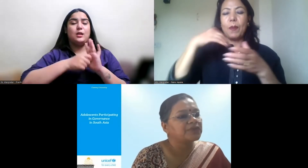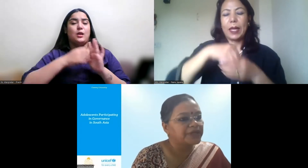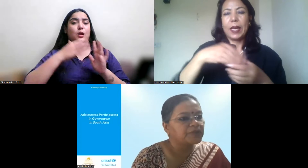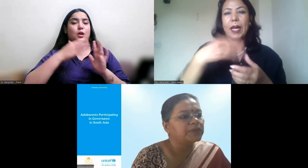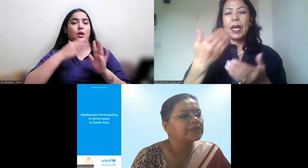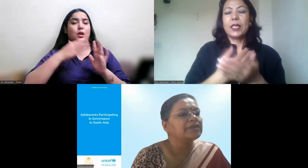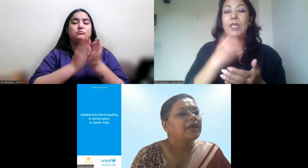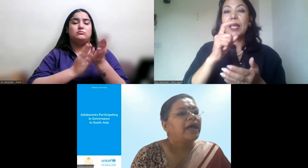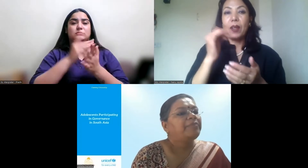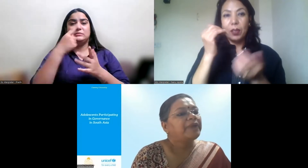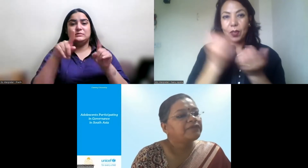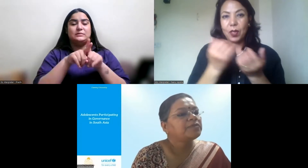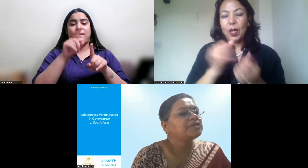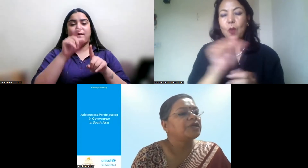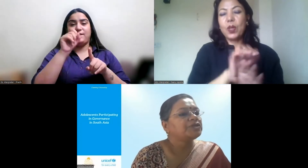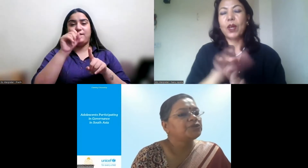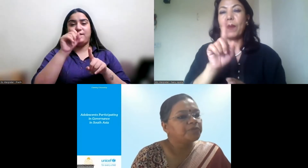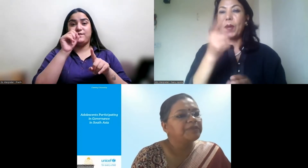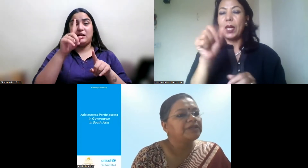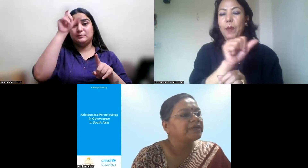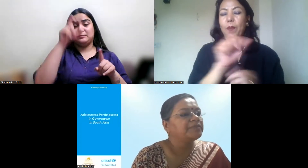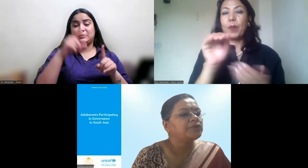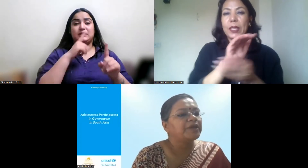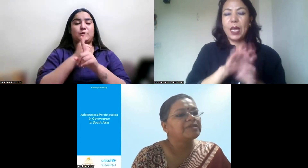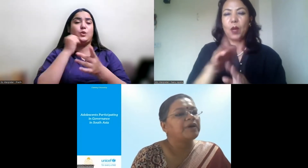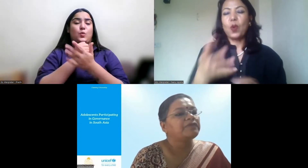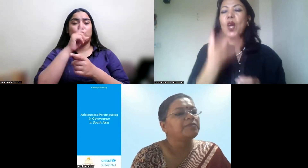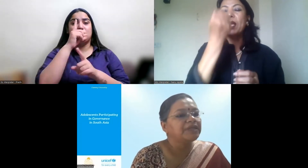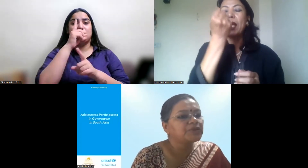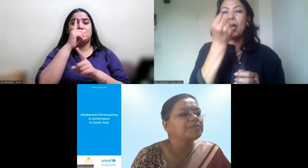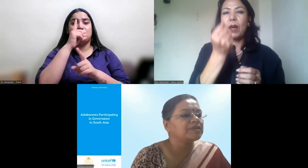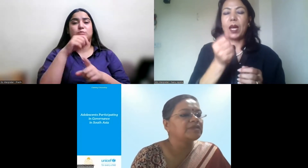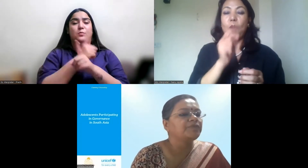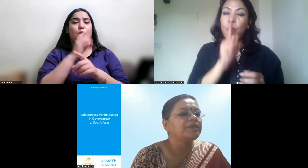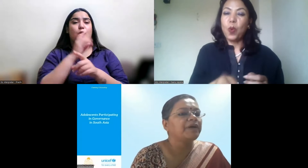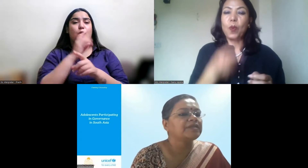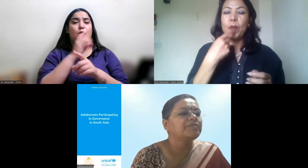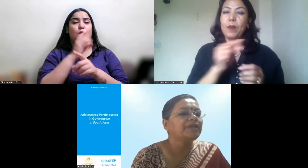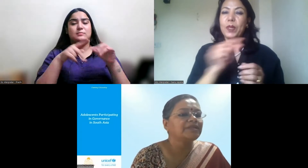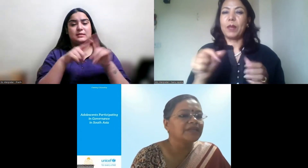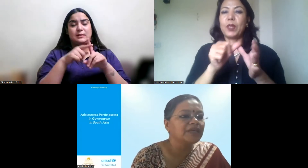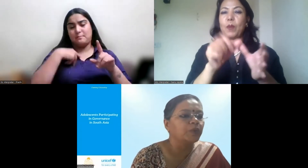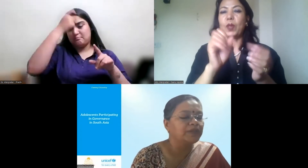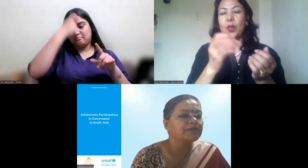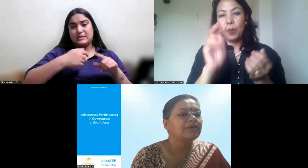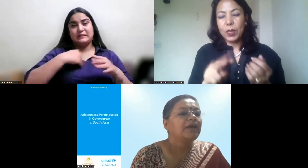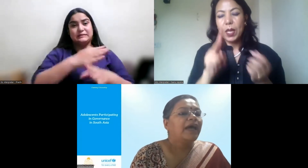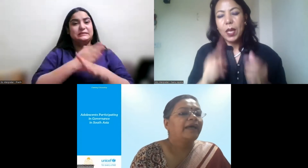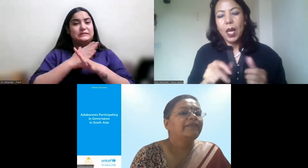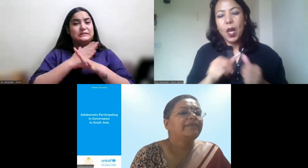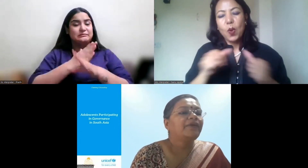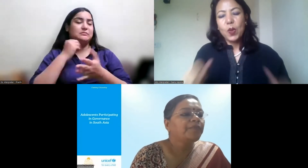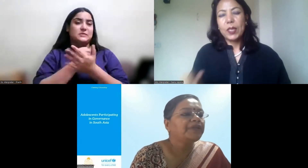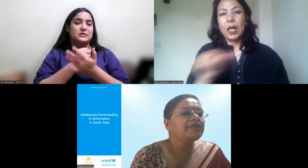as rights holders, and platforms and structures should be made available to them as part of the mainstream system where they participate as equals,